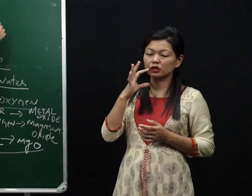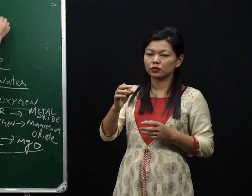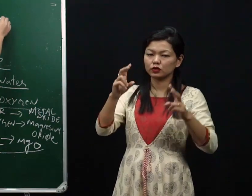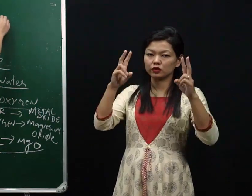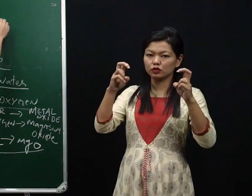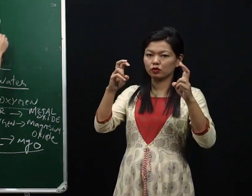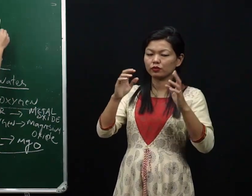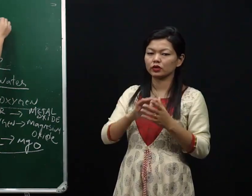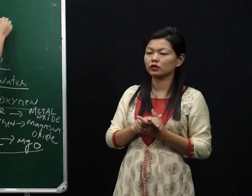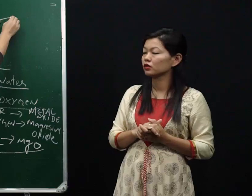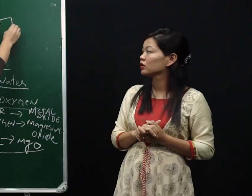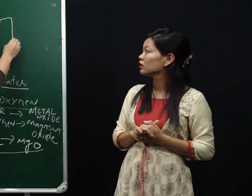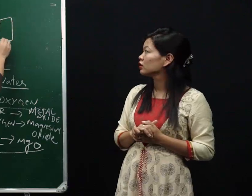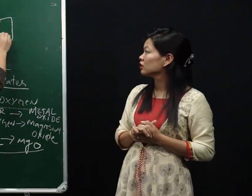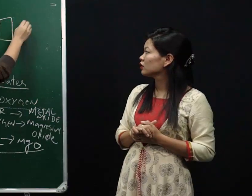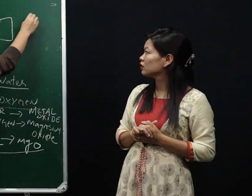is...